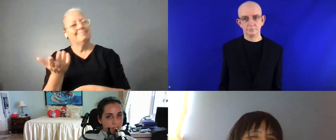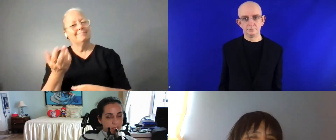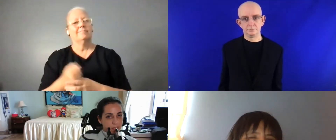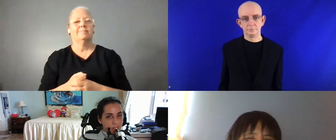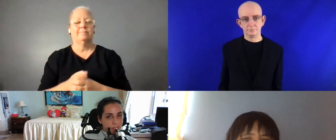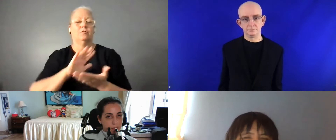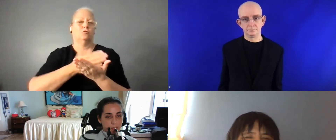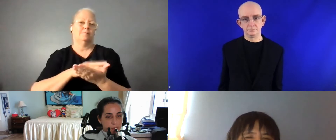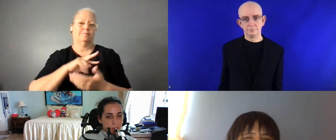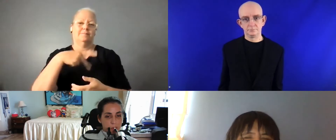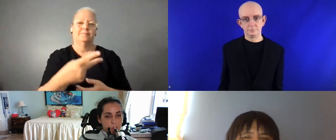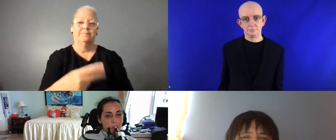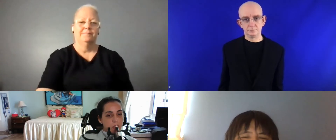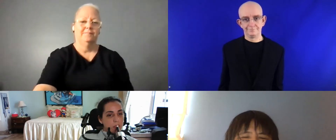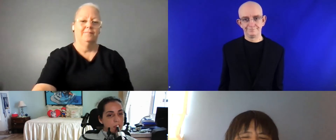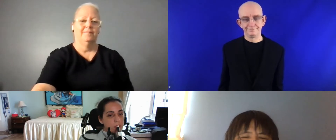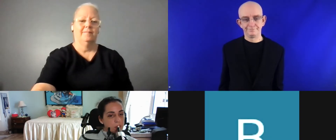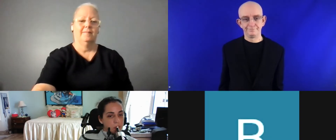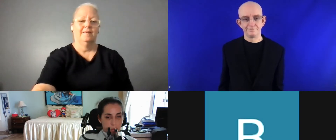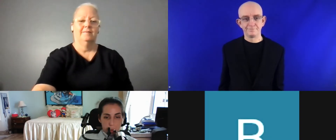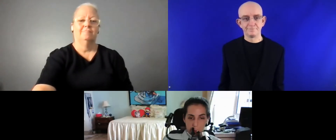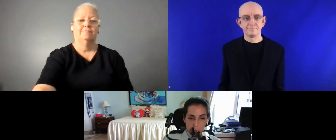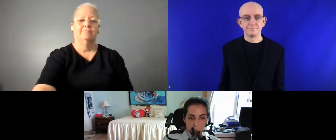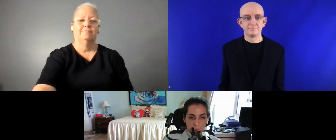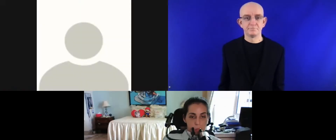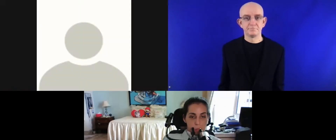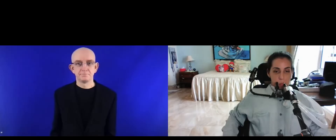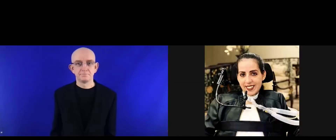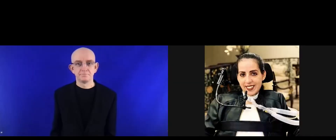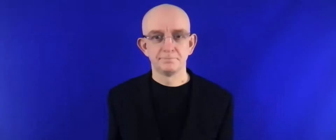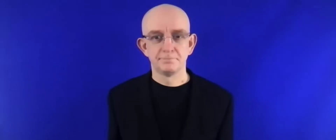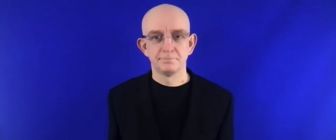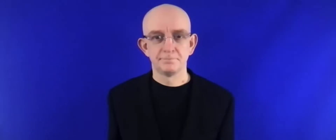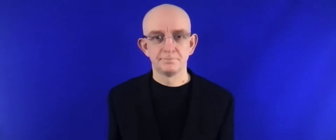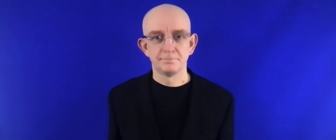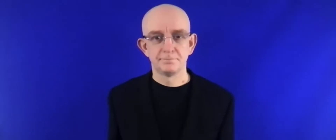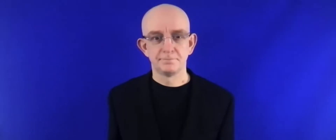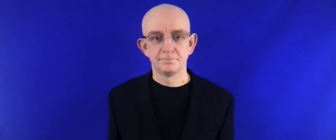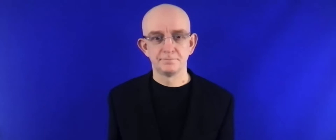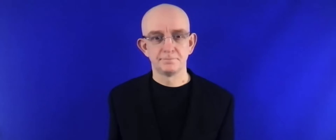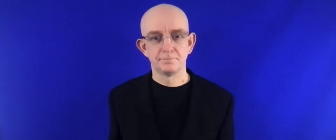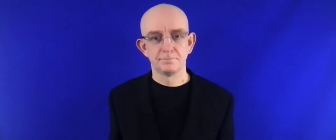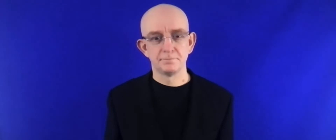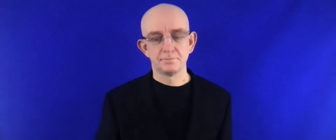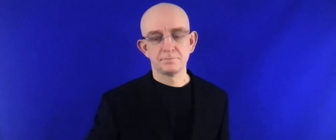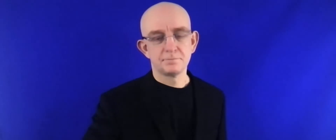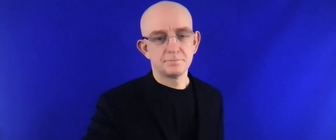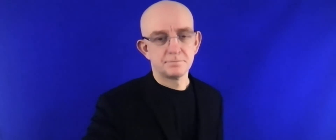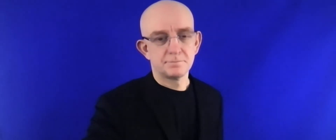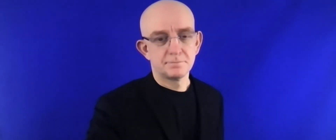Entonces yo retomo la pregunta Then I anterior. would like to ask again the same question.